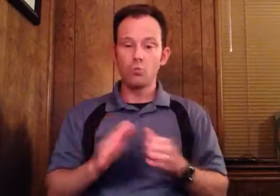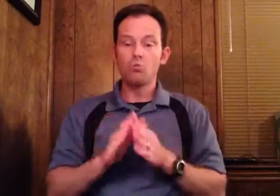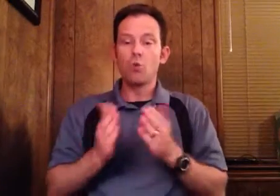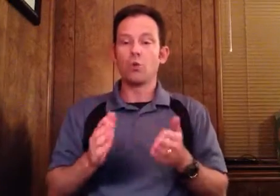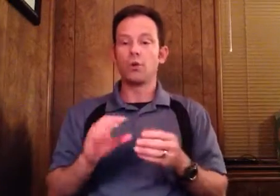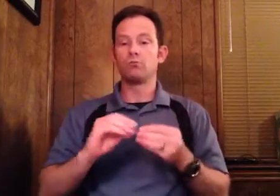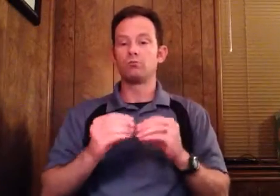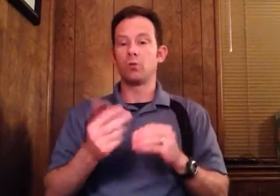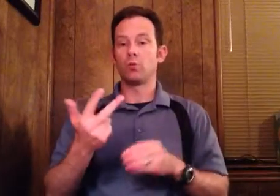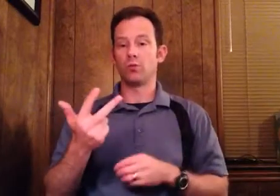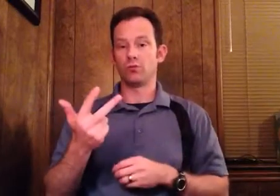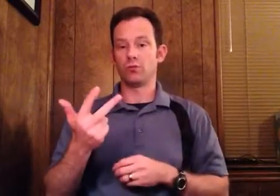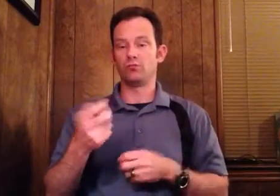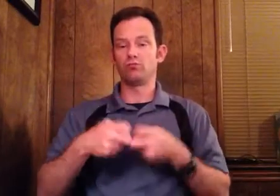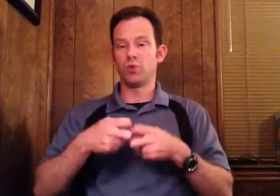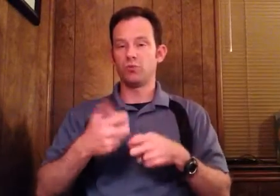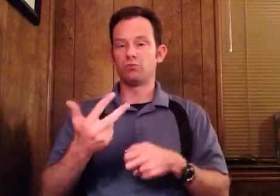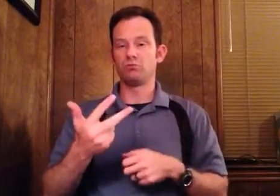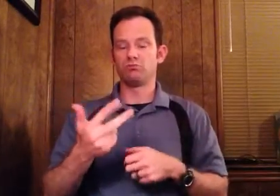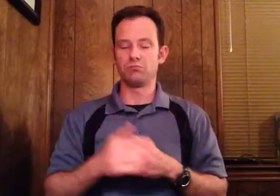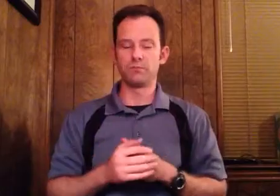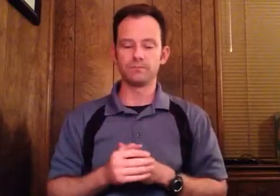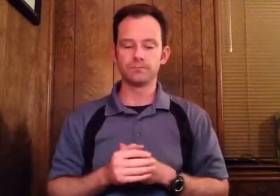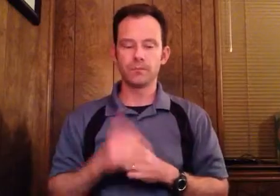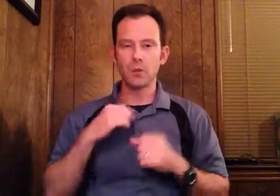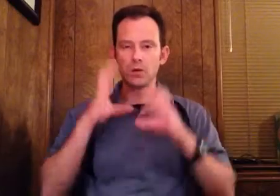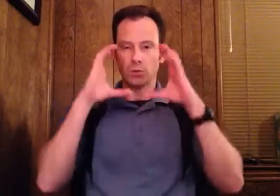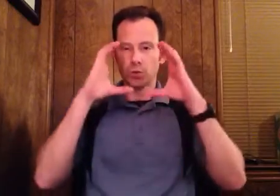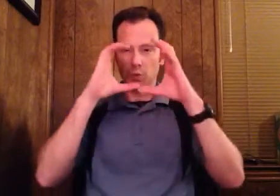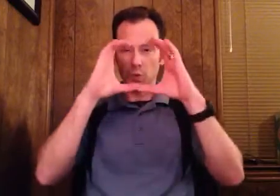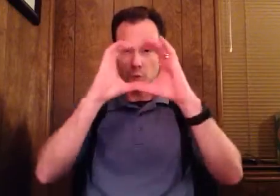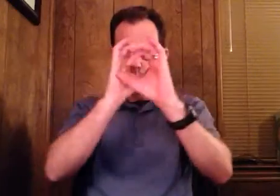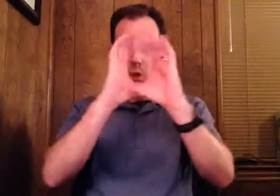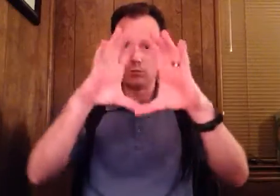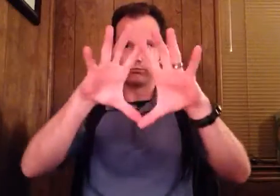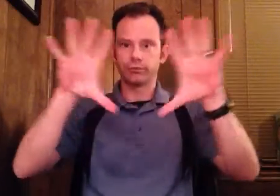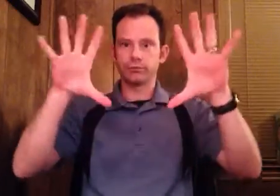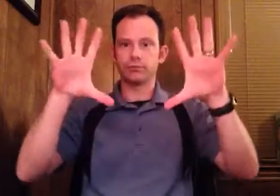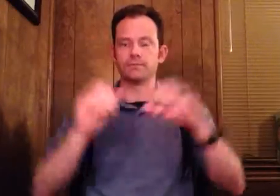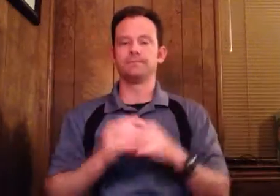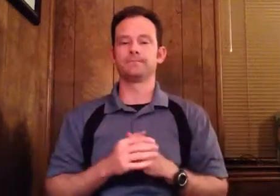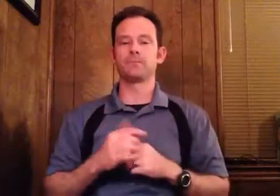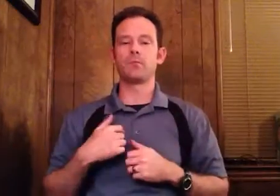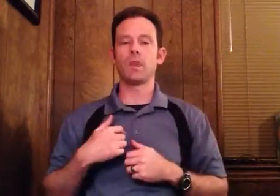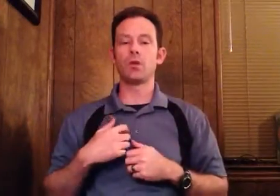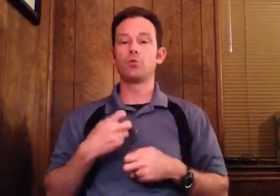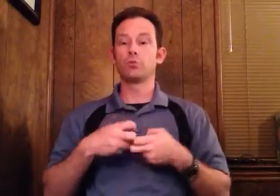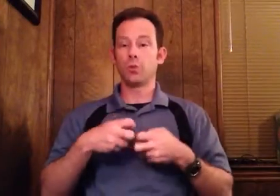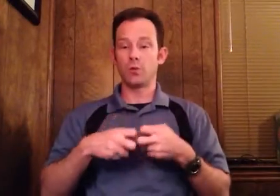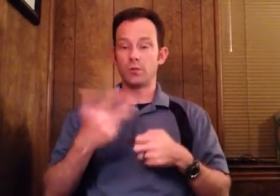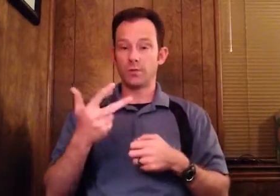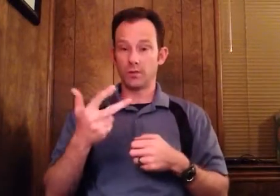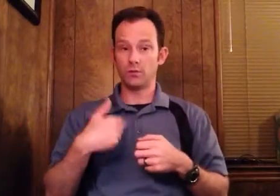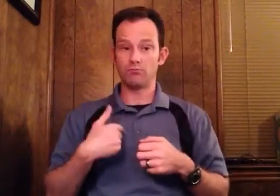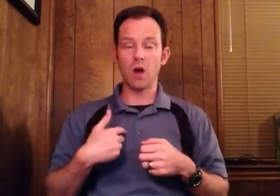I'm just going to zoom in. Okay. All right, looking at problem 3, I'm going to read it. As Ms. Yozon